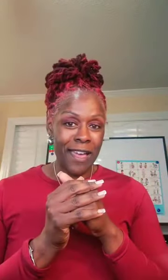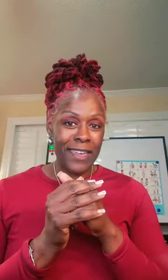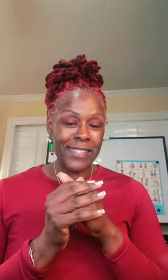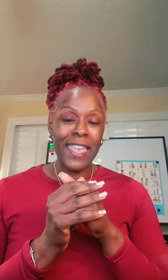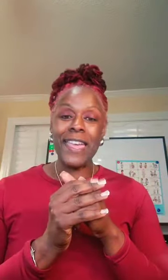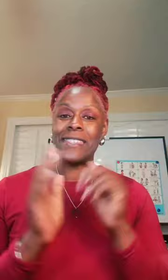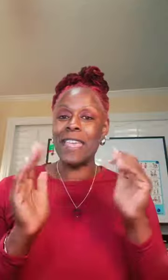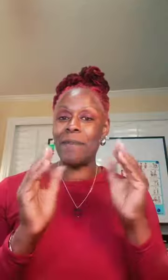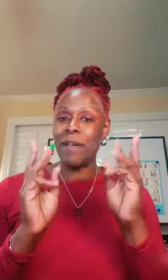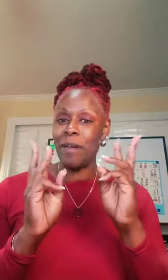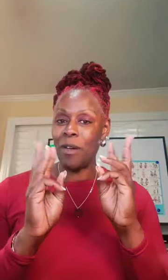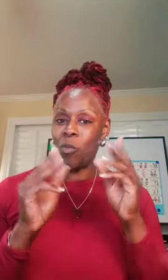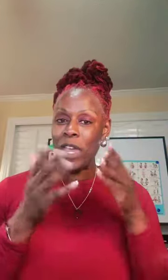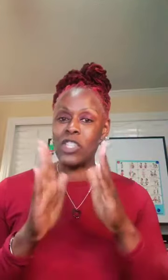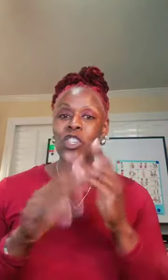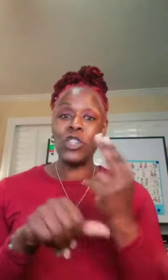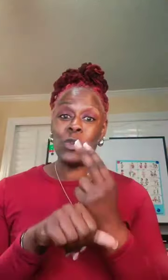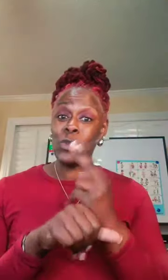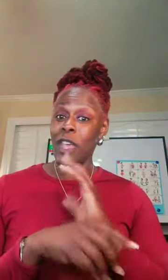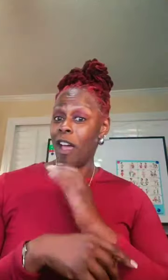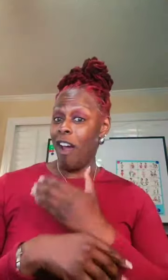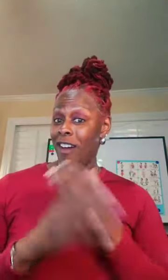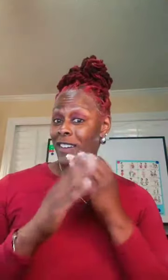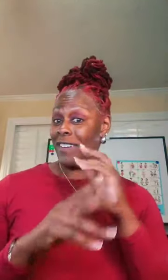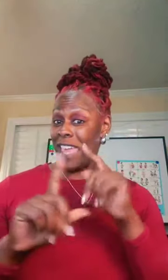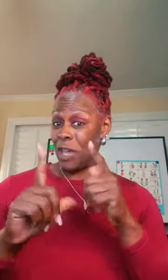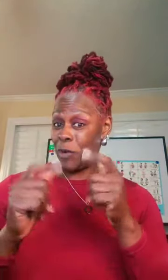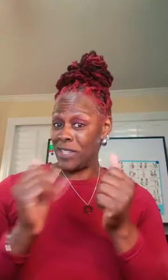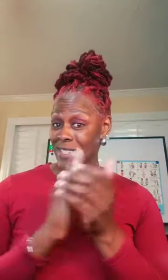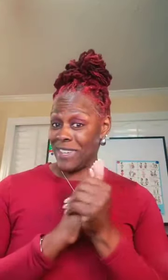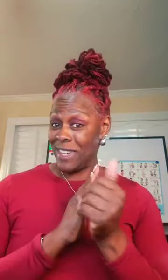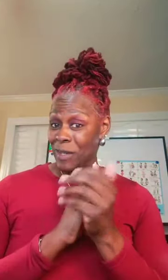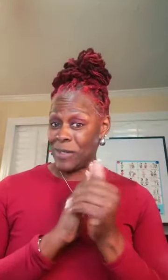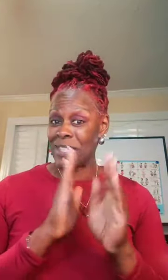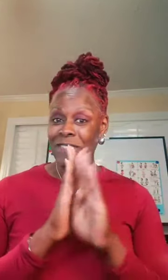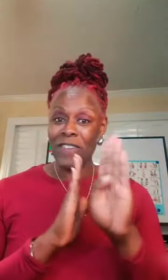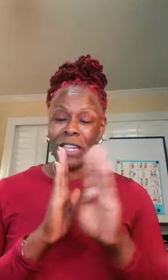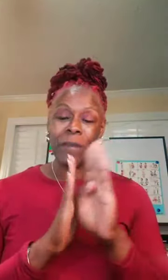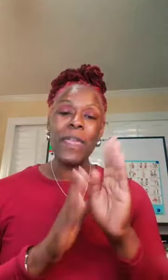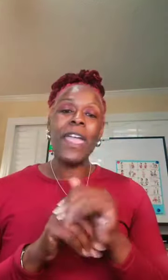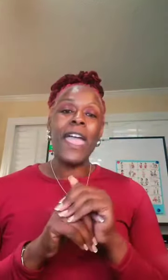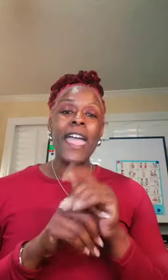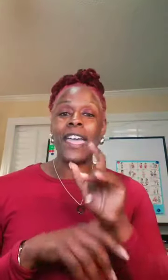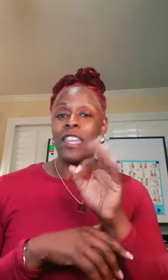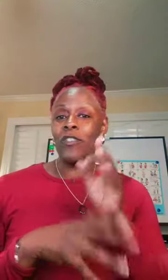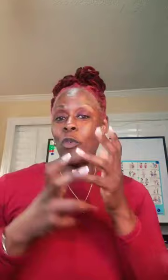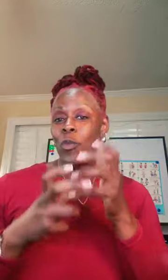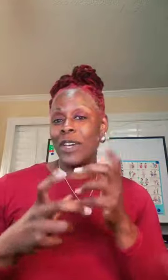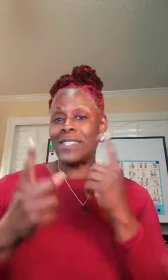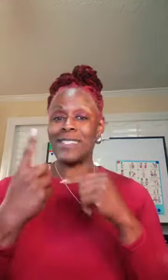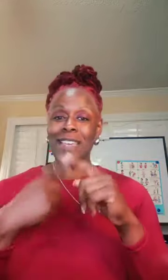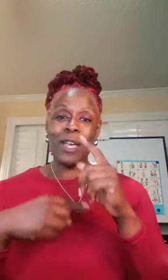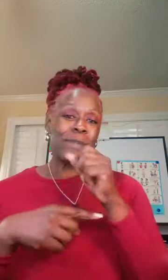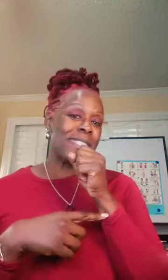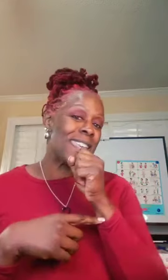socialize as a way to use our language skills and develop. And if you want to